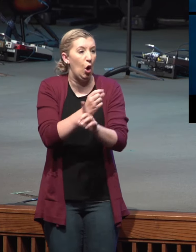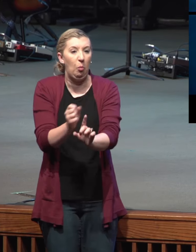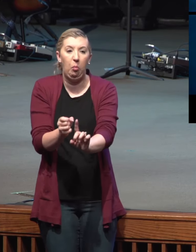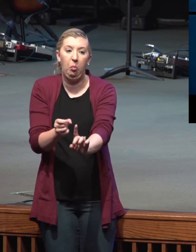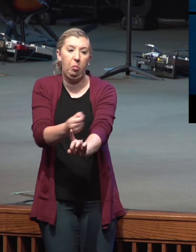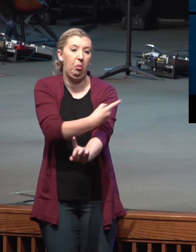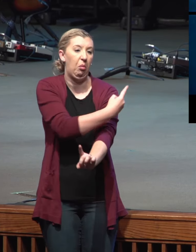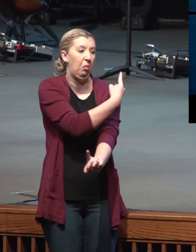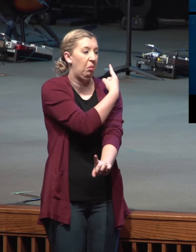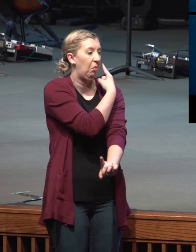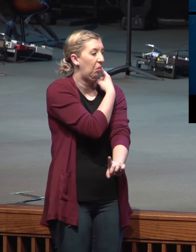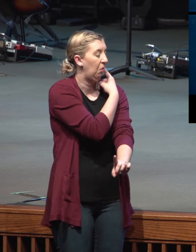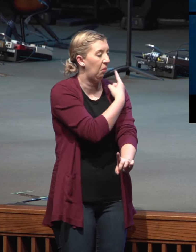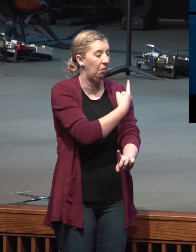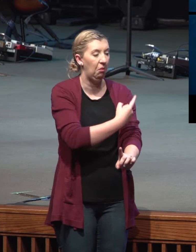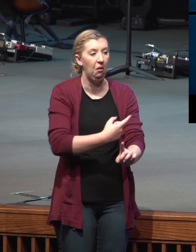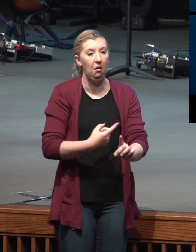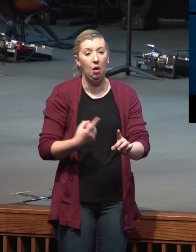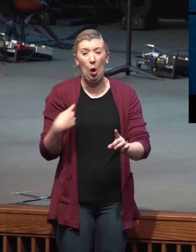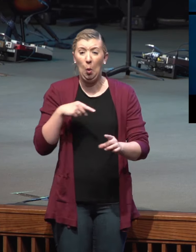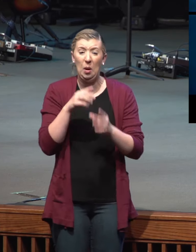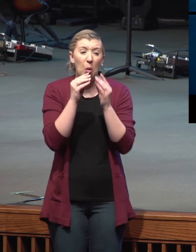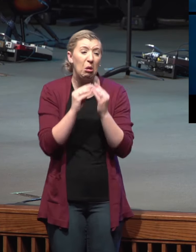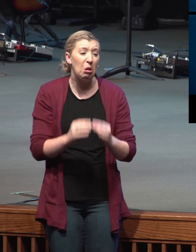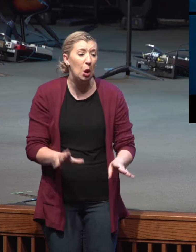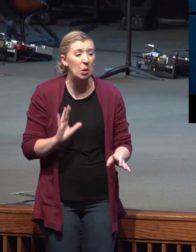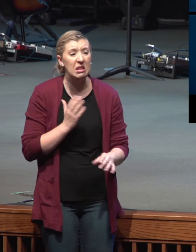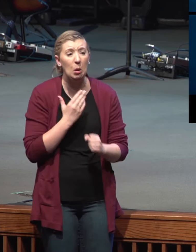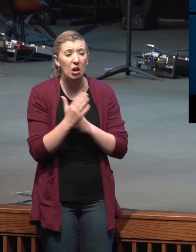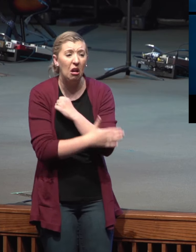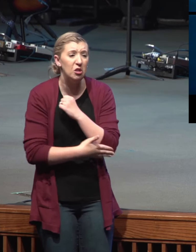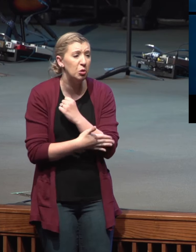way. We're going to lose our country.